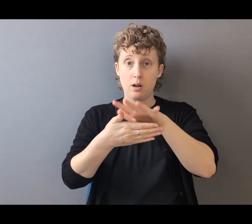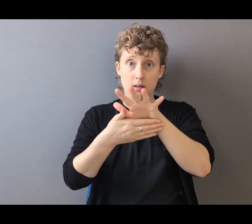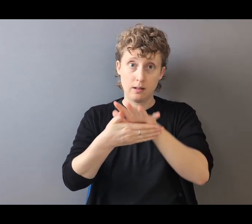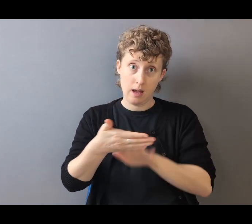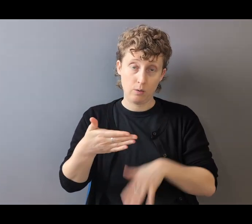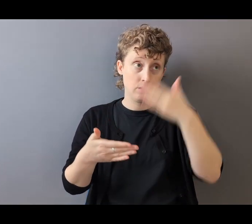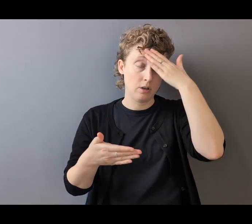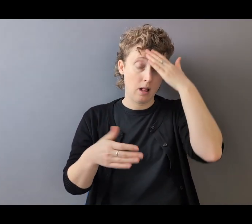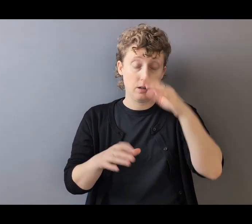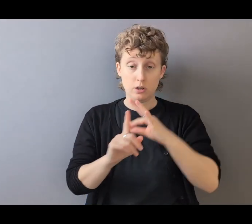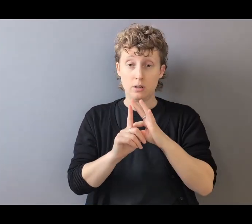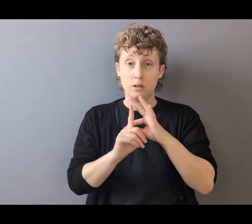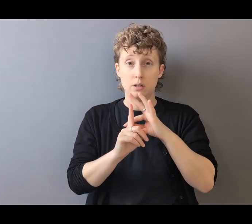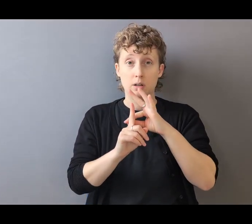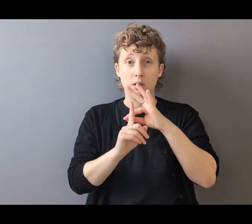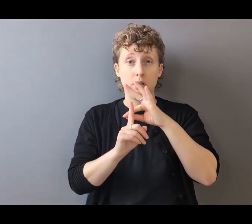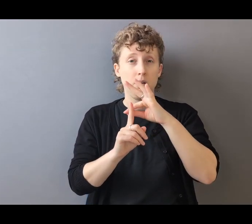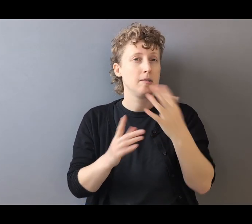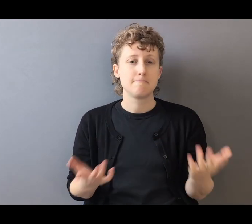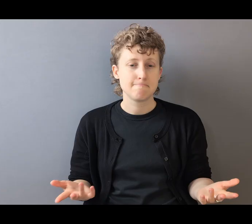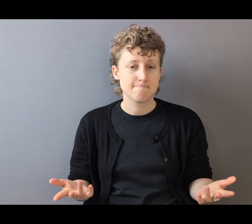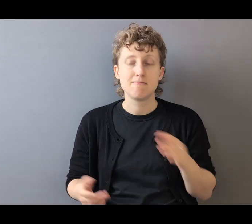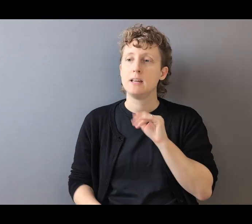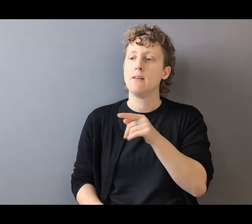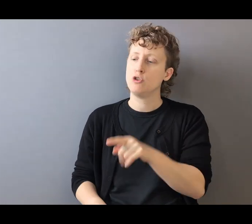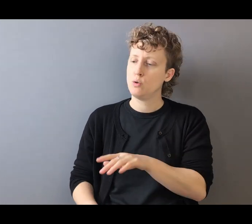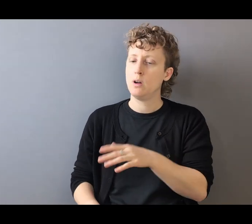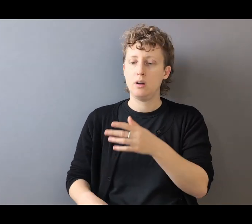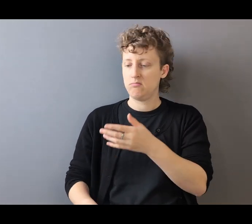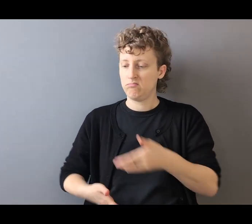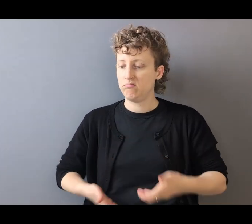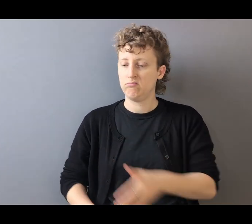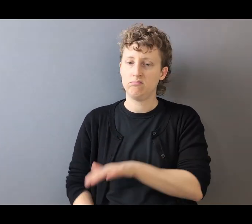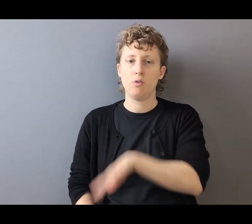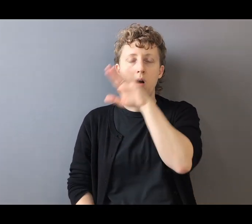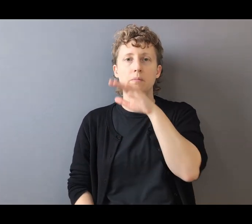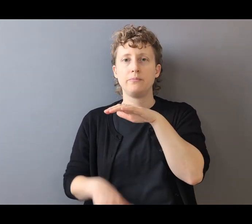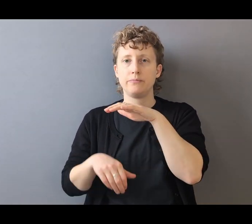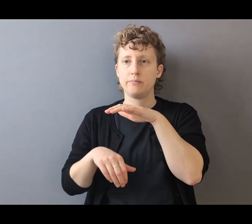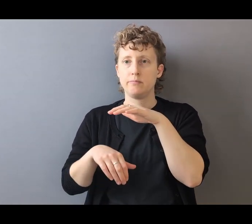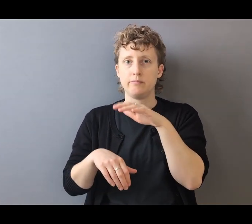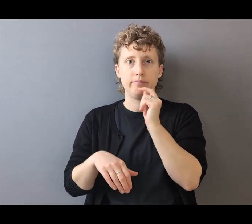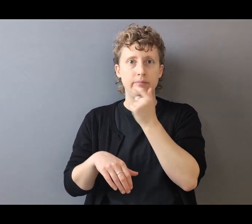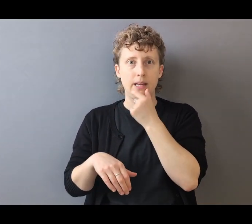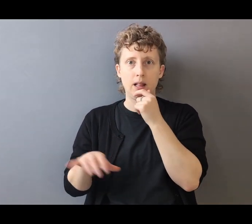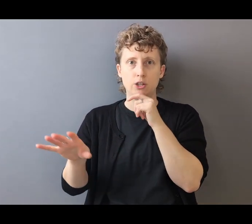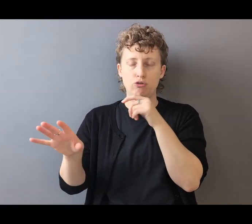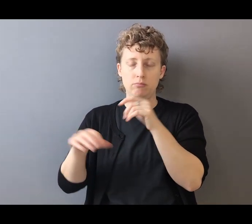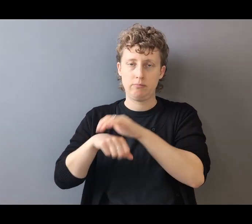more tired, because it's not the same if you're a native speaker, within 1 hour you can do it, or being like a foreigner and then you have 2 hours, which is